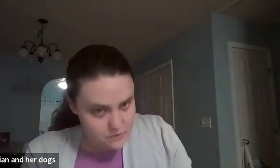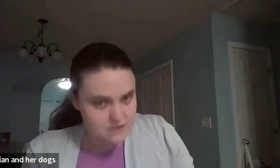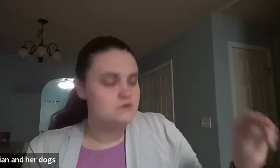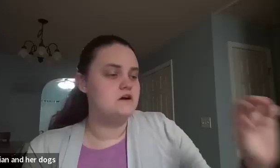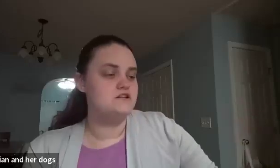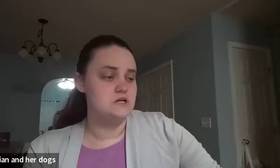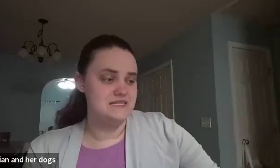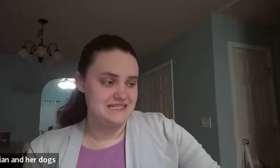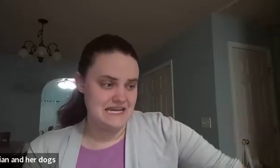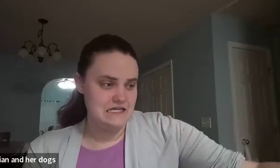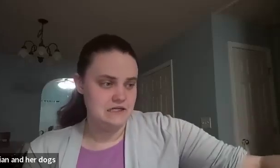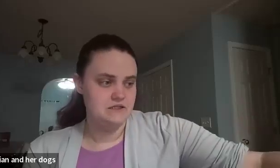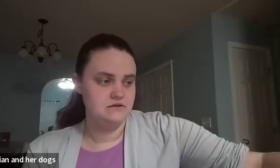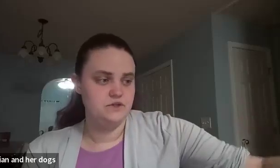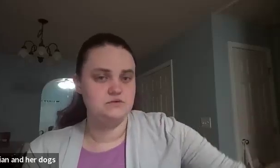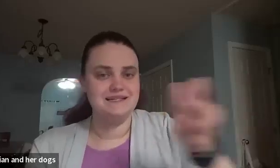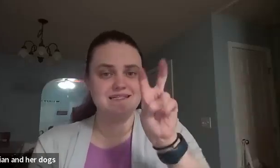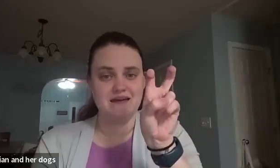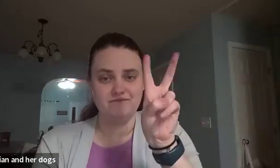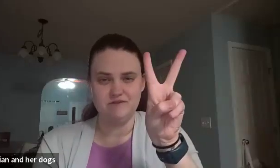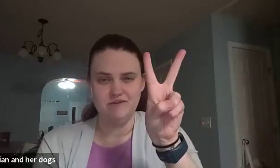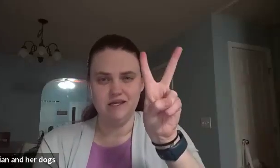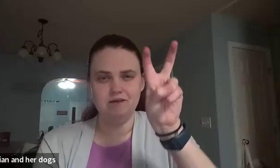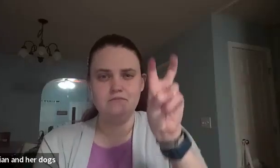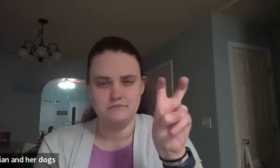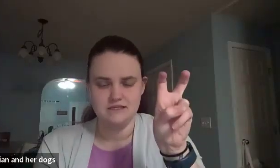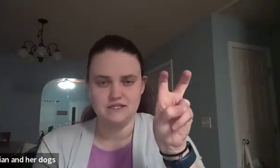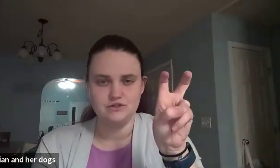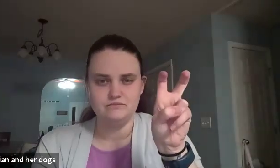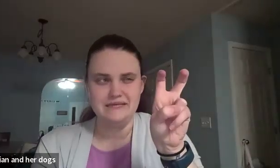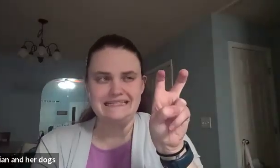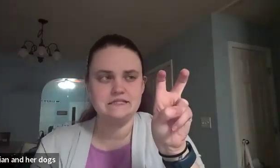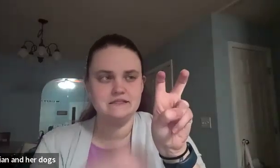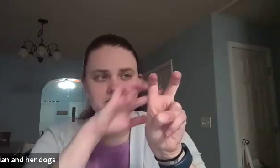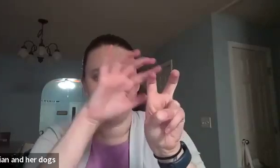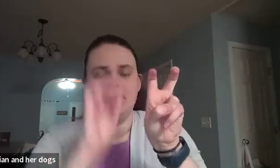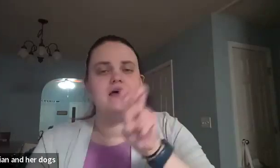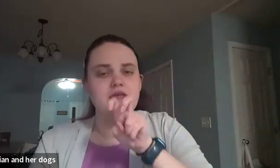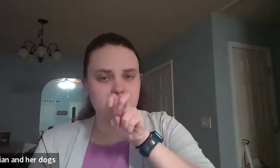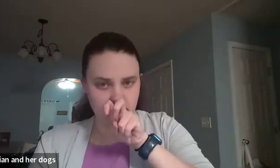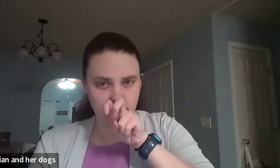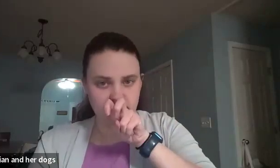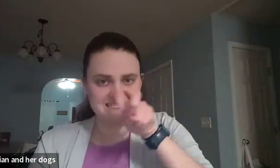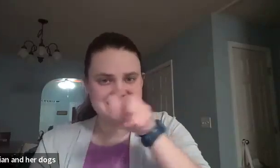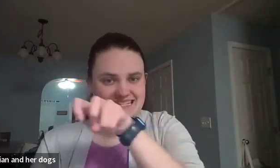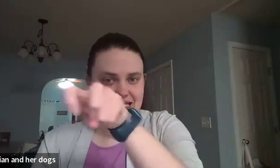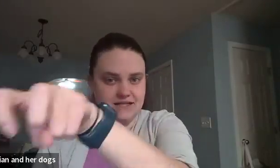Then we had moved on to our snake, which was that V bend and it bent, and then